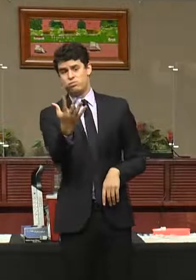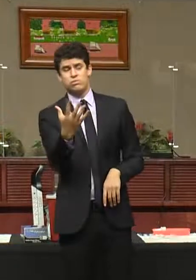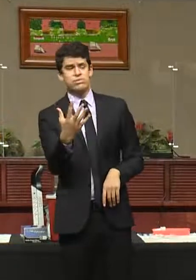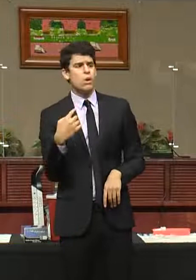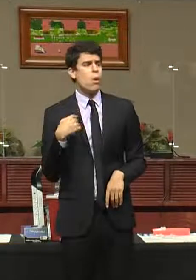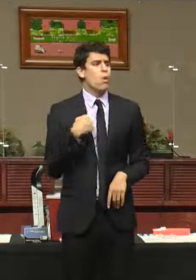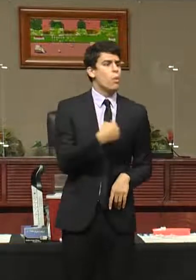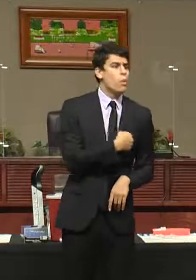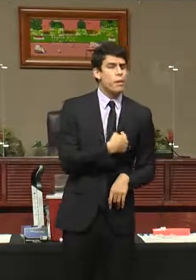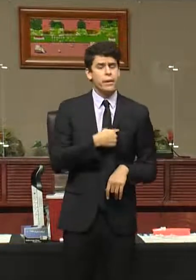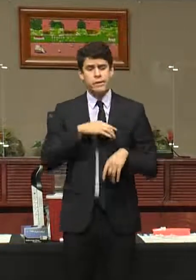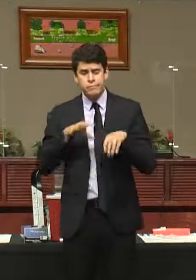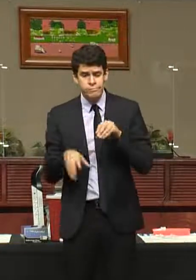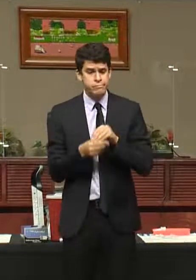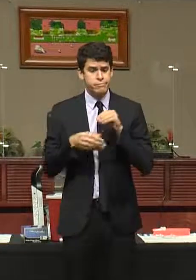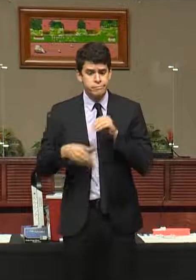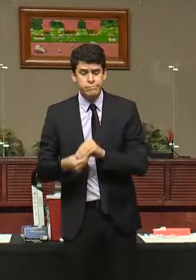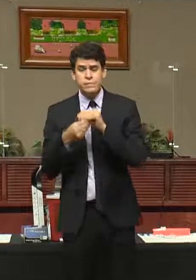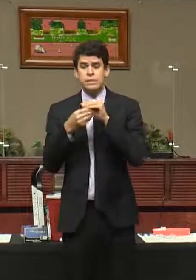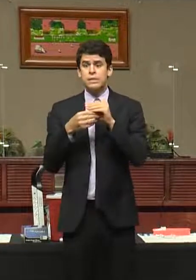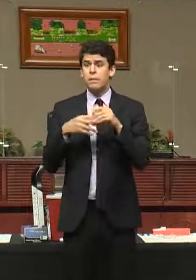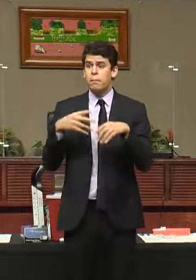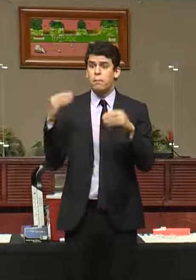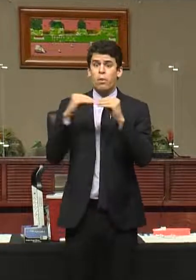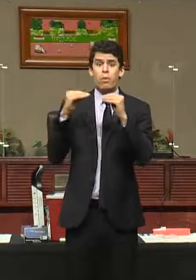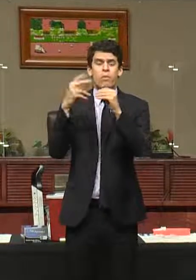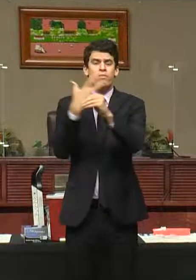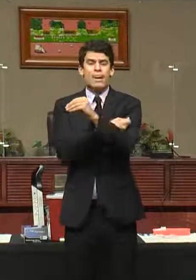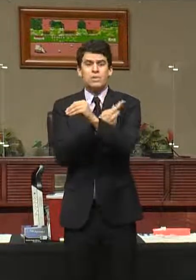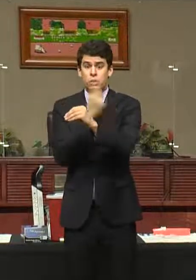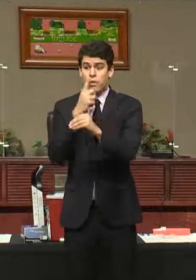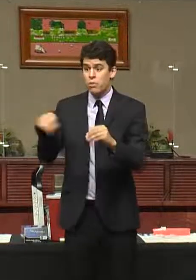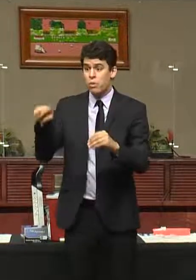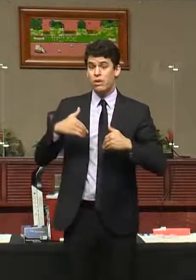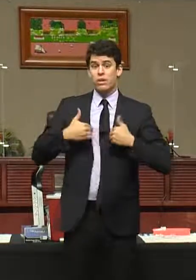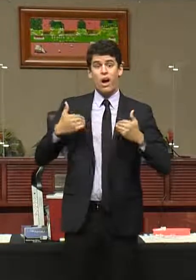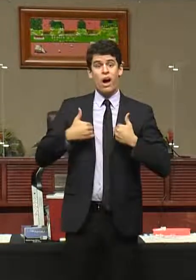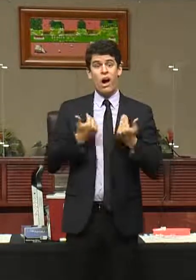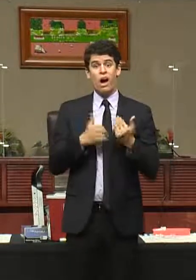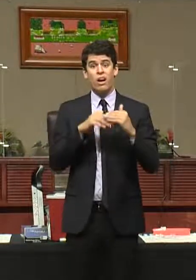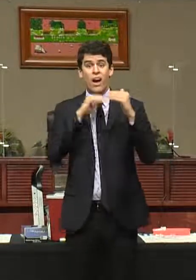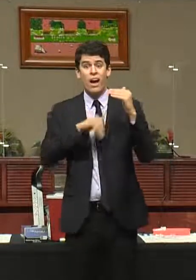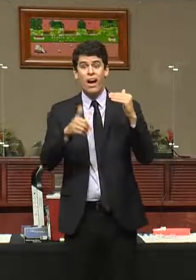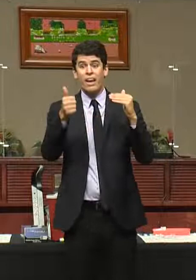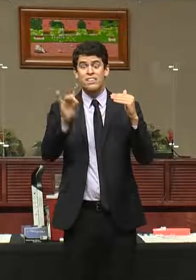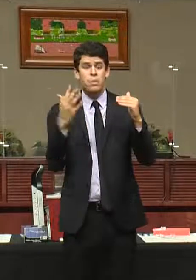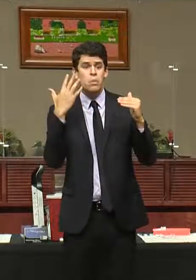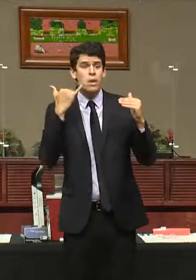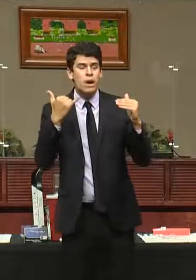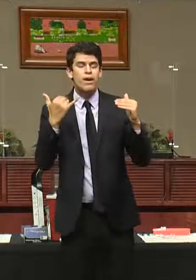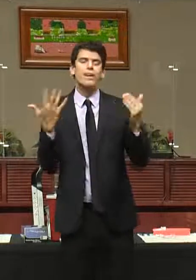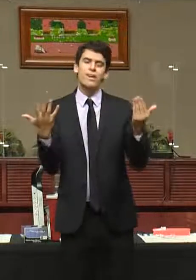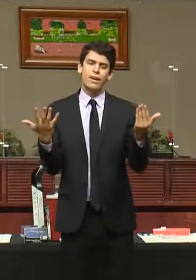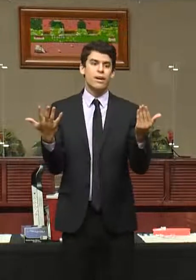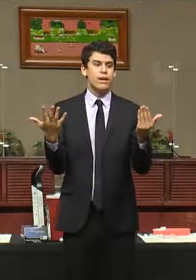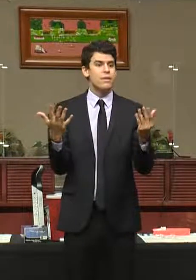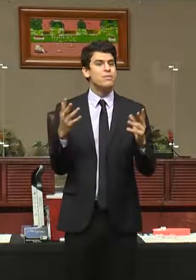vaccination in people younger than 18? Because those numbers are low for our county. Now, I know we started on